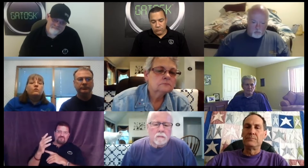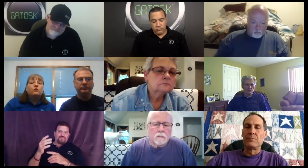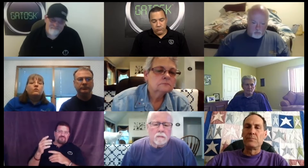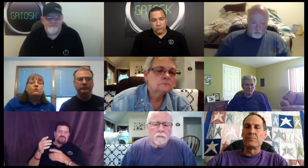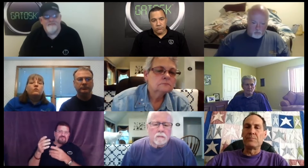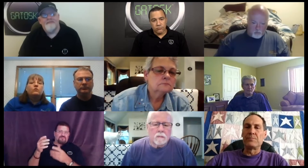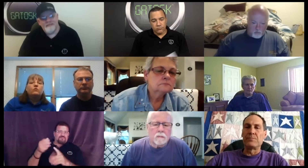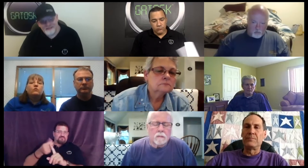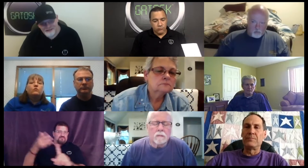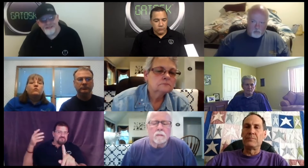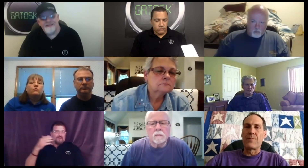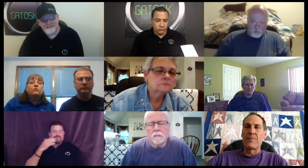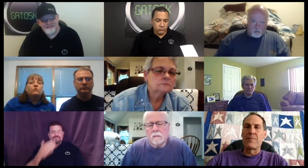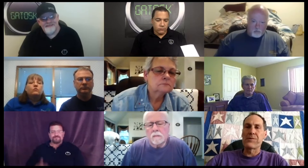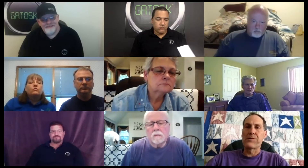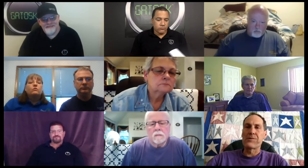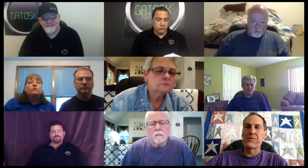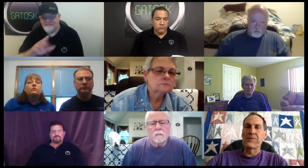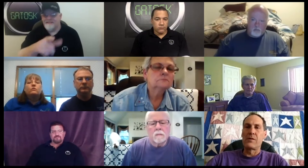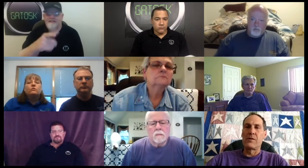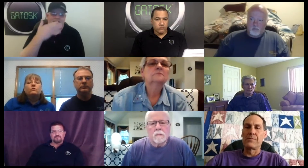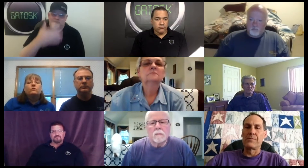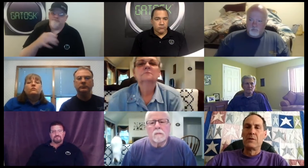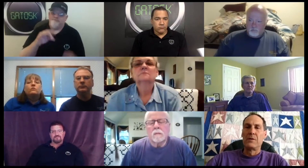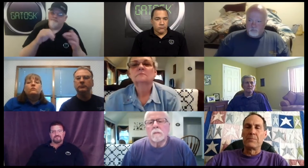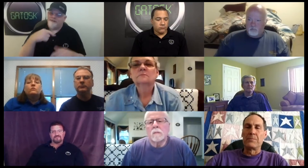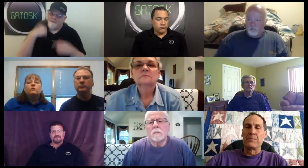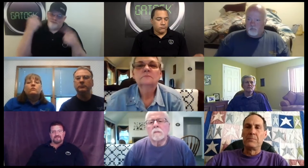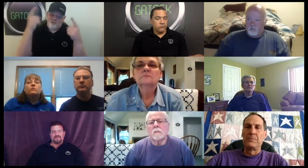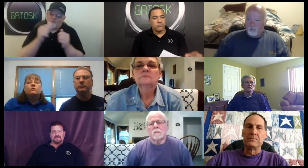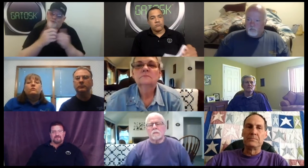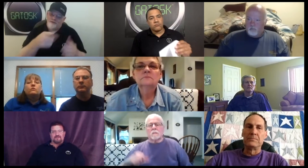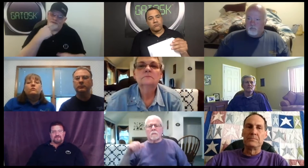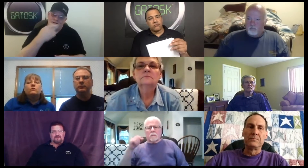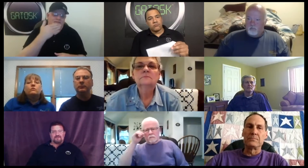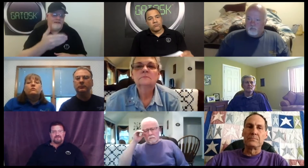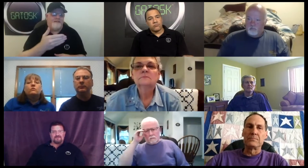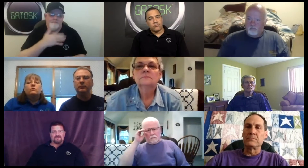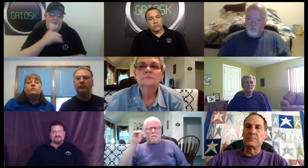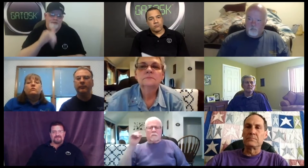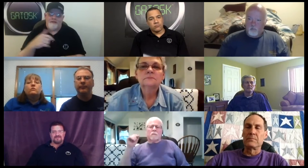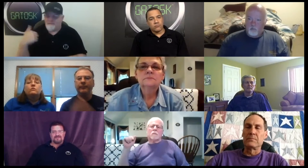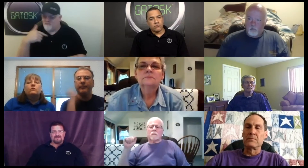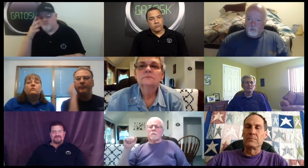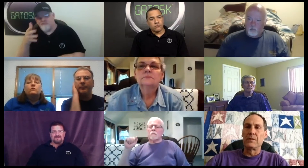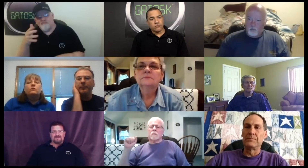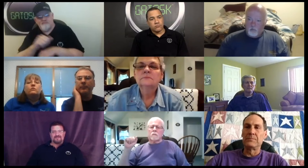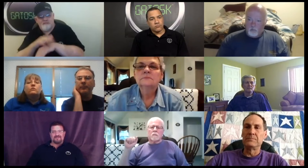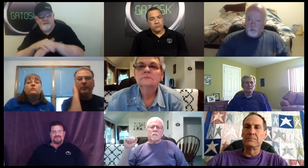charge $5. Can maybe expand on that? That's a good question. I agree with your saying. Thank you. Appreciate that. Yeah, we were